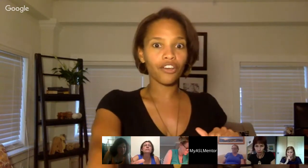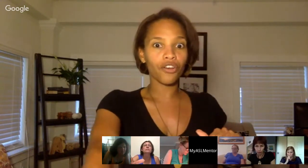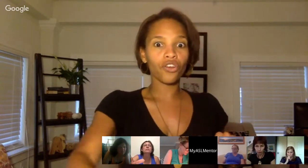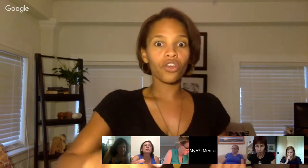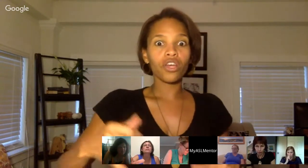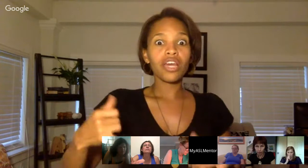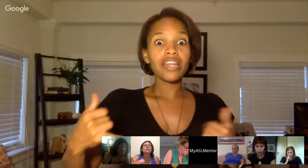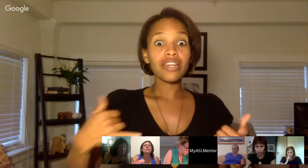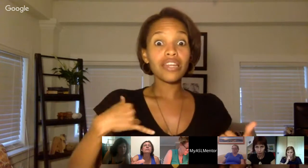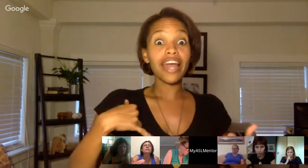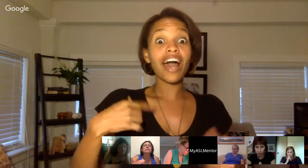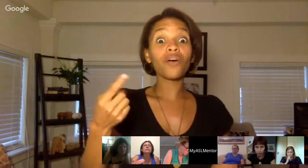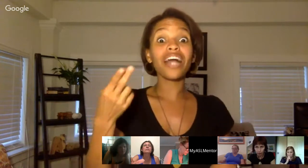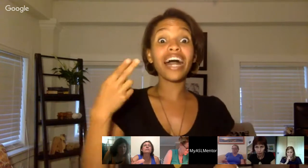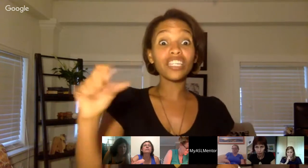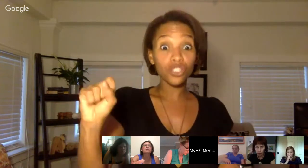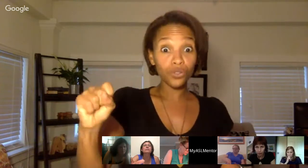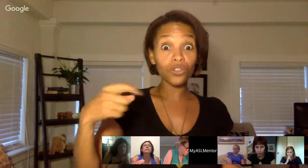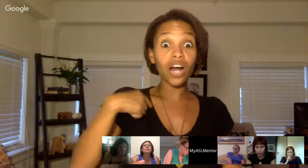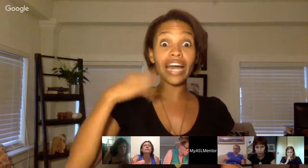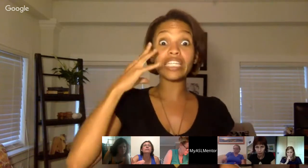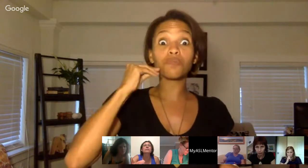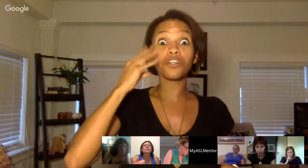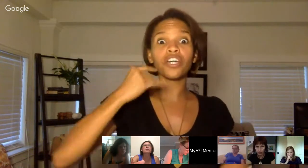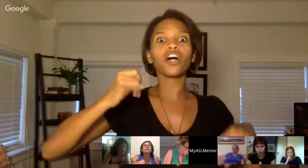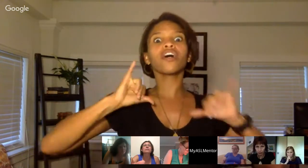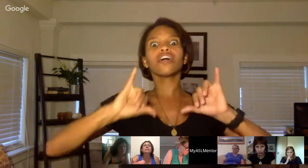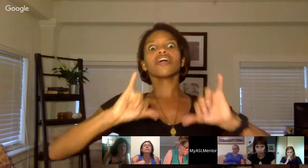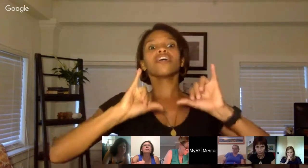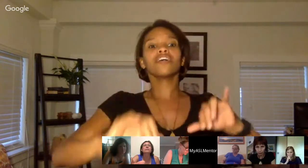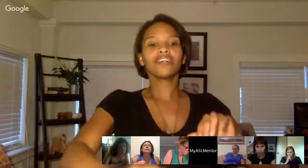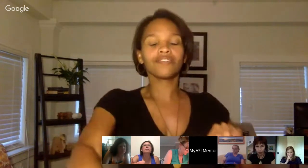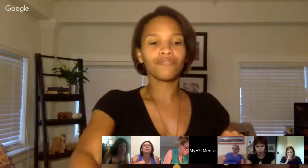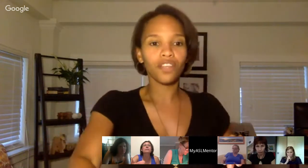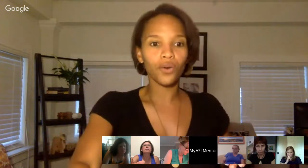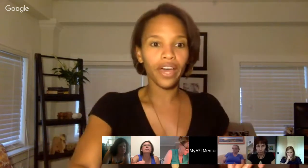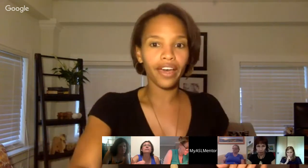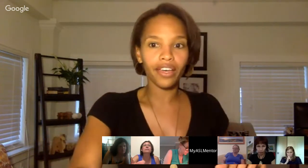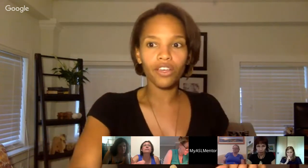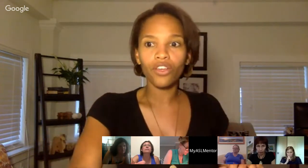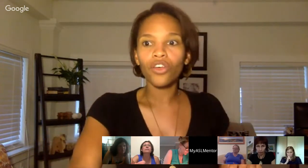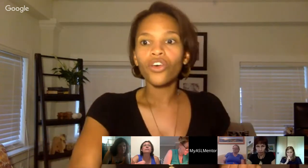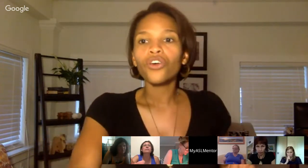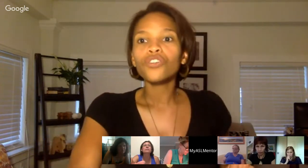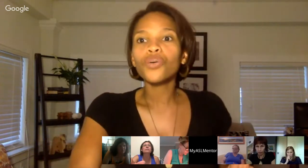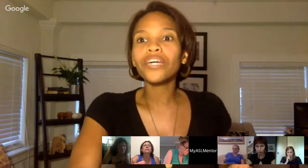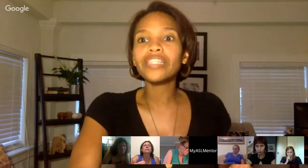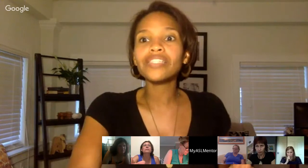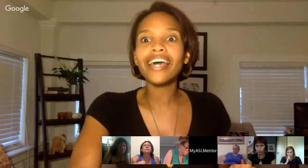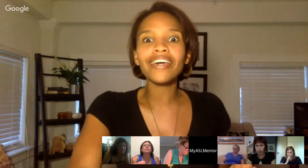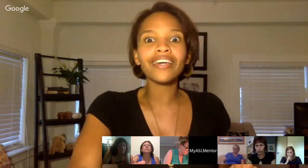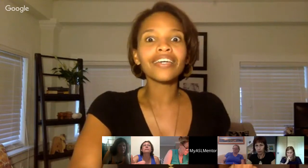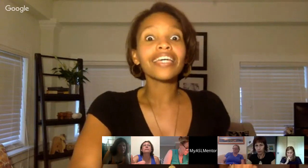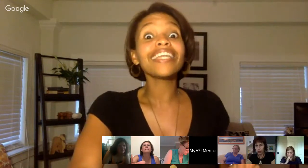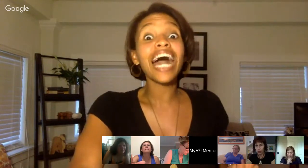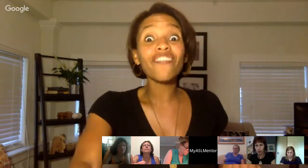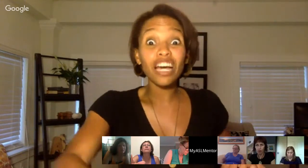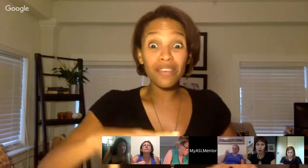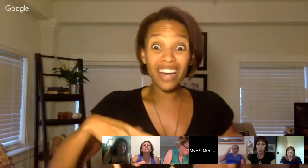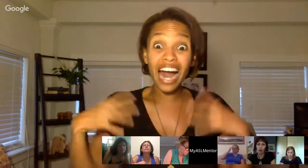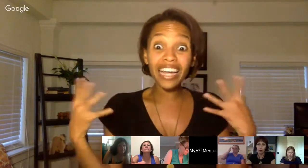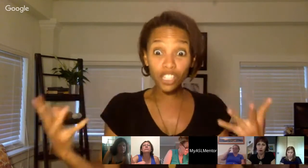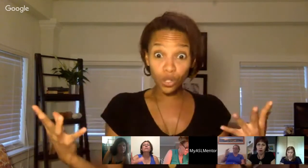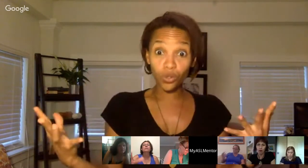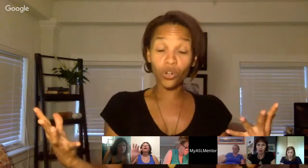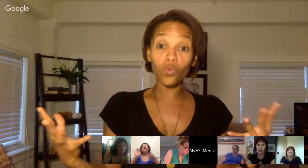OIC here. Now in high school, I experience, okay. So he's saying, now that